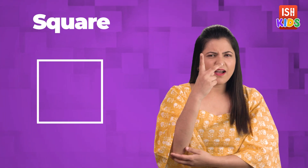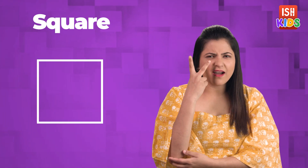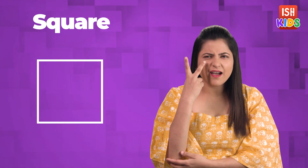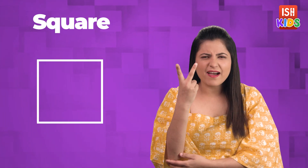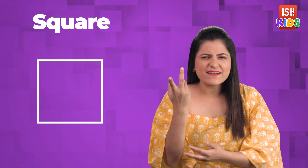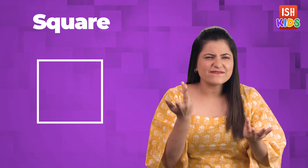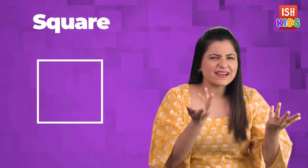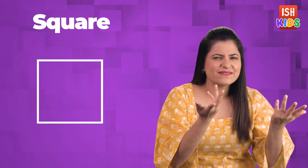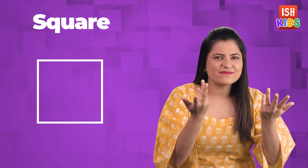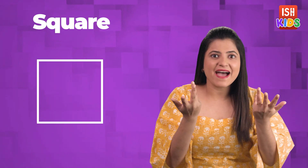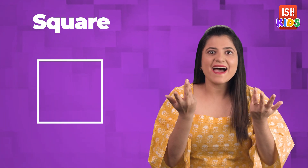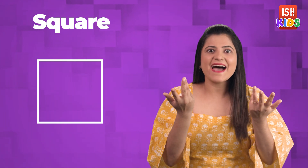You know where you have seen this?